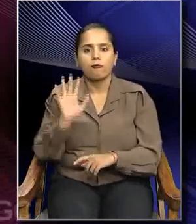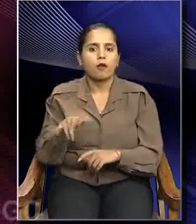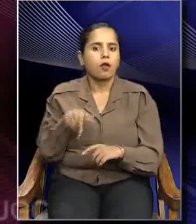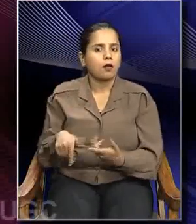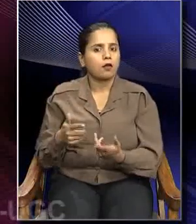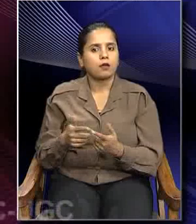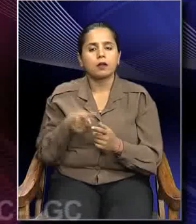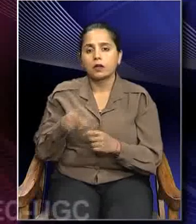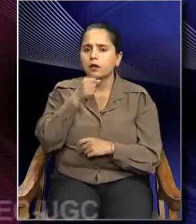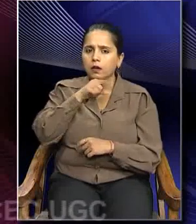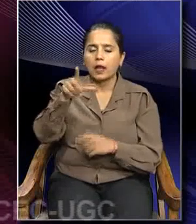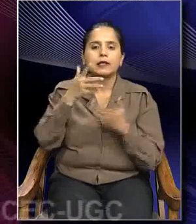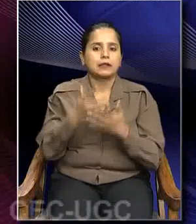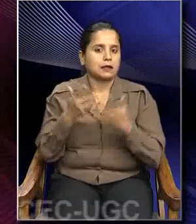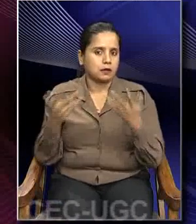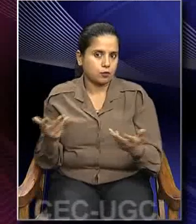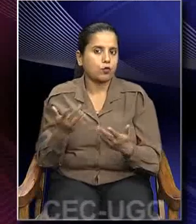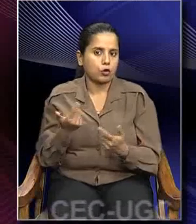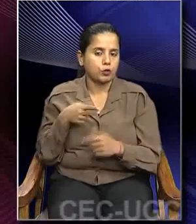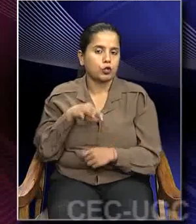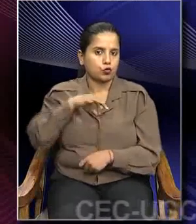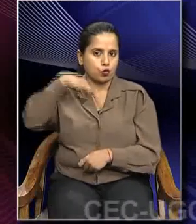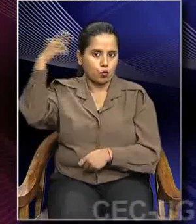can say soul is an eternal substance.